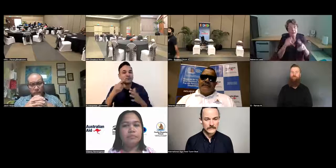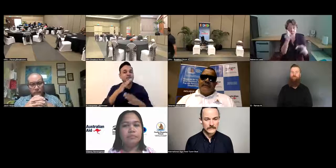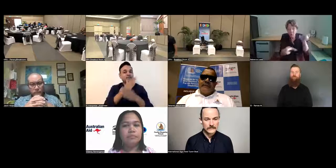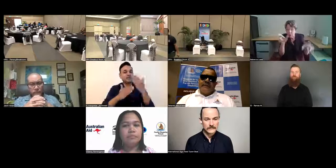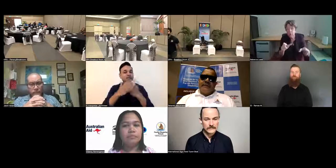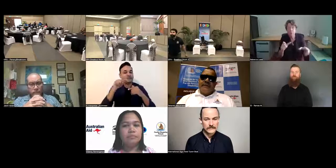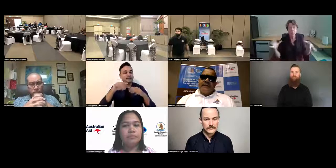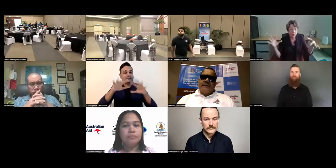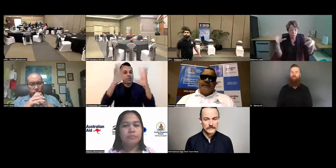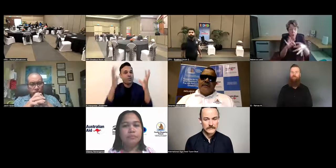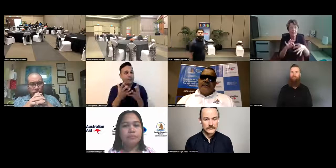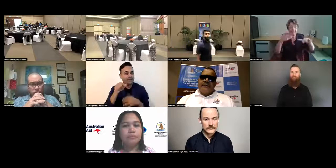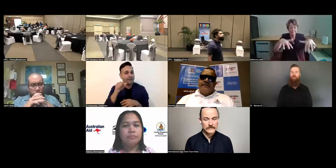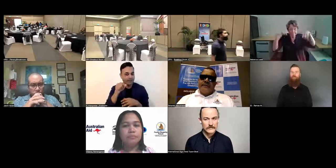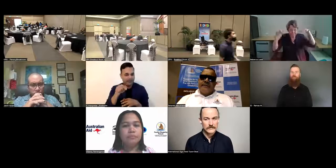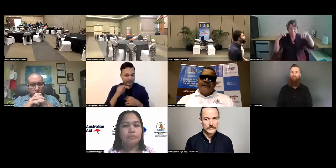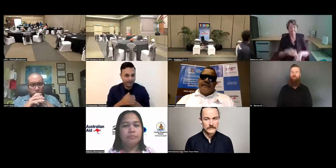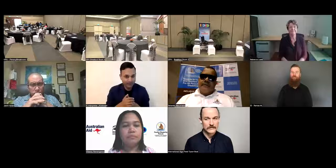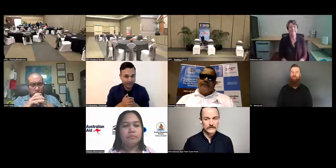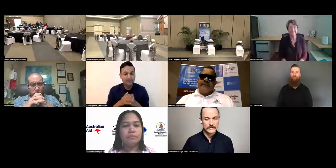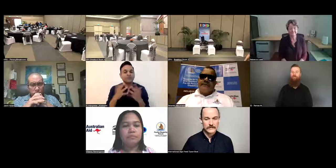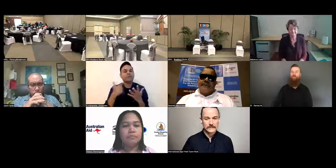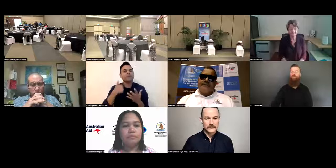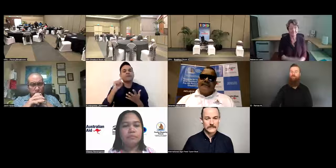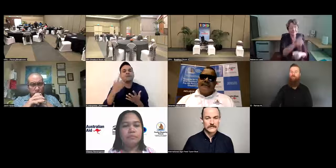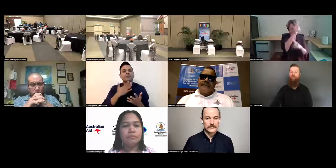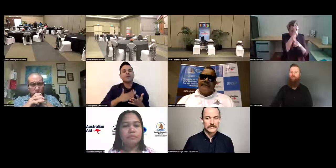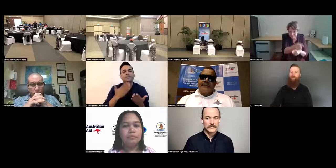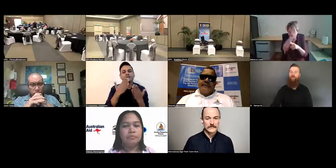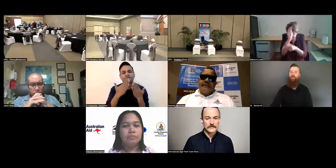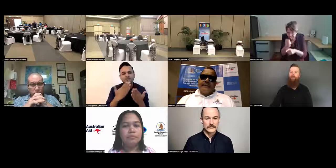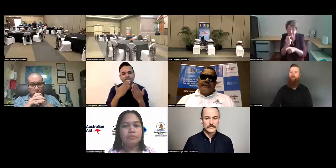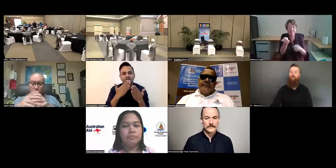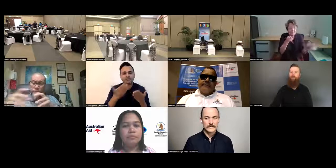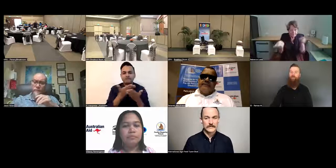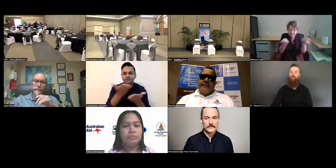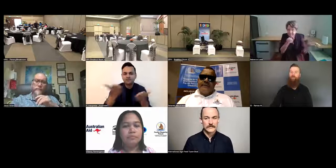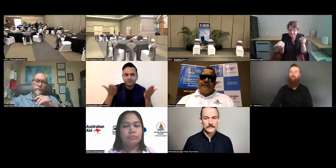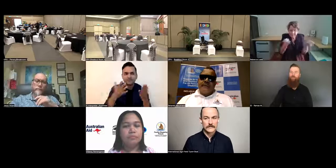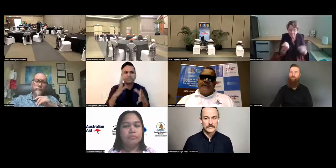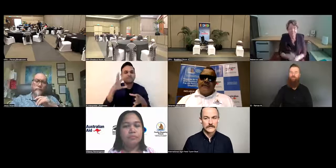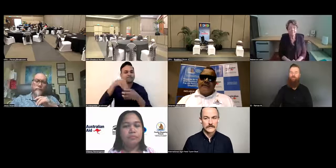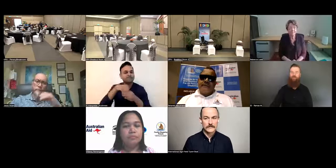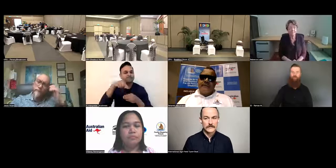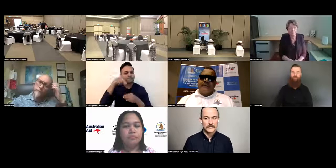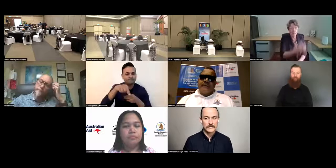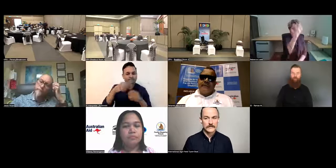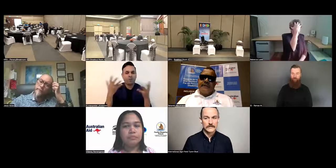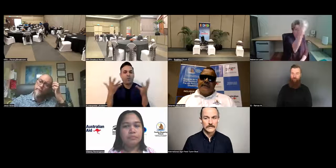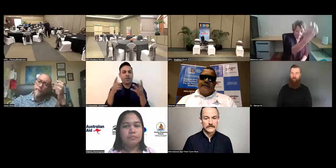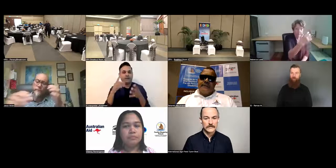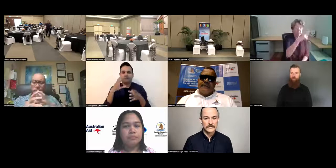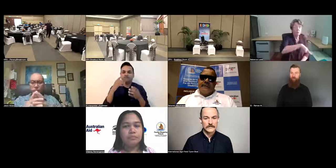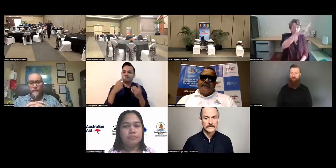acknowledge the co-hosts of the Global Disability Summit, the governments of Norway and government of